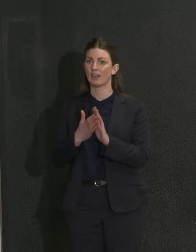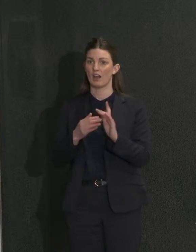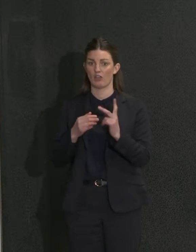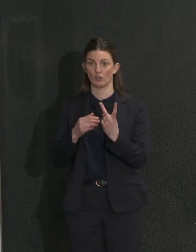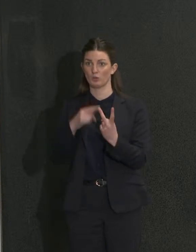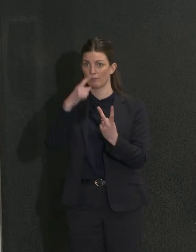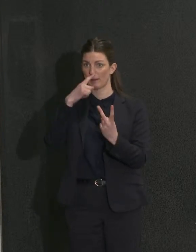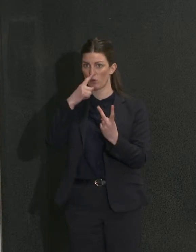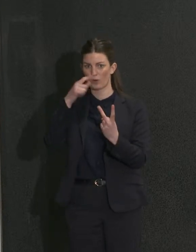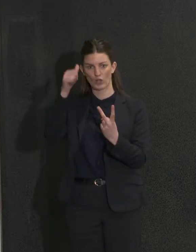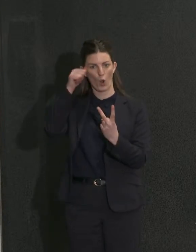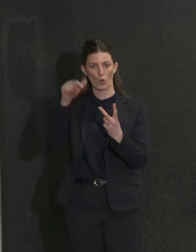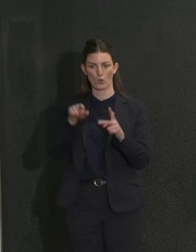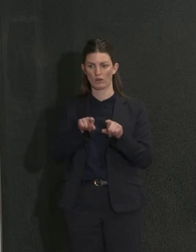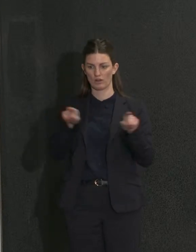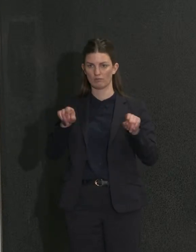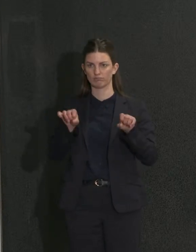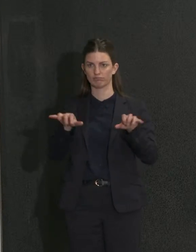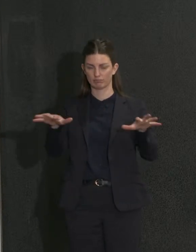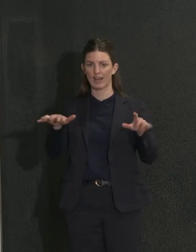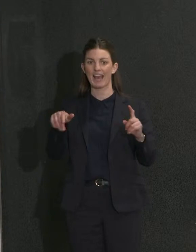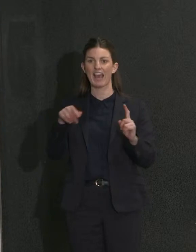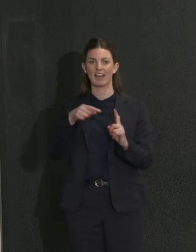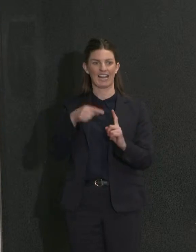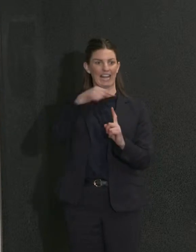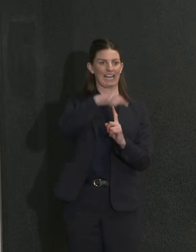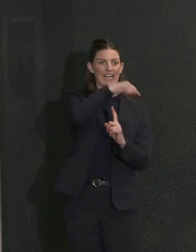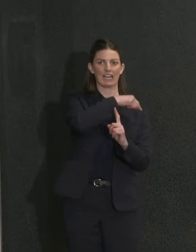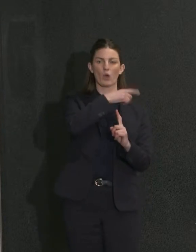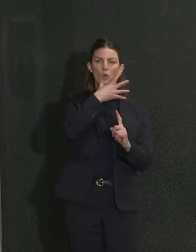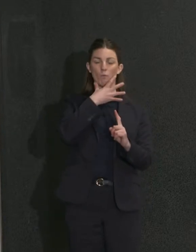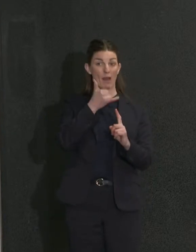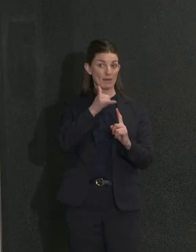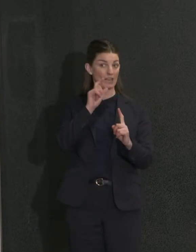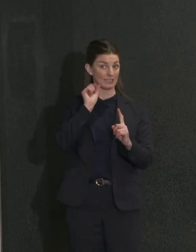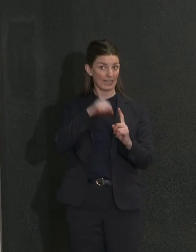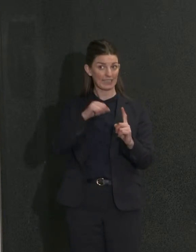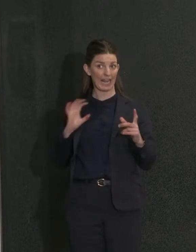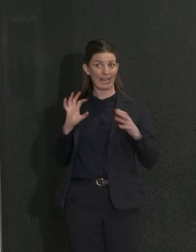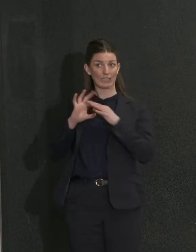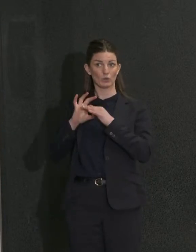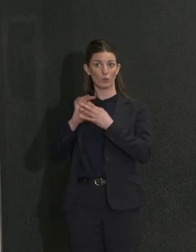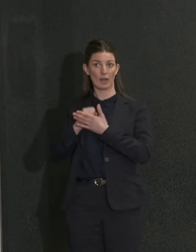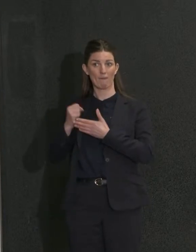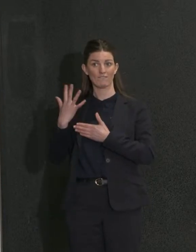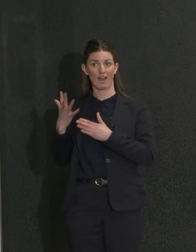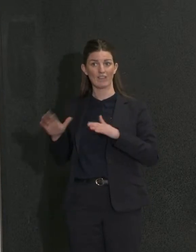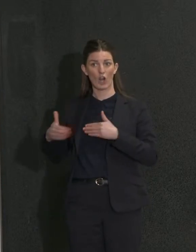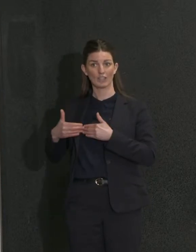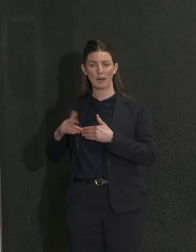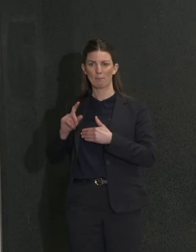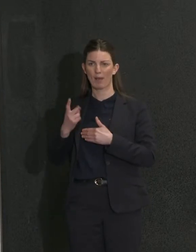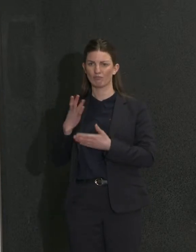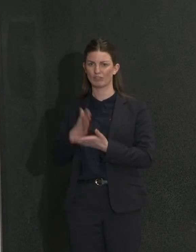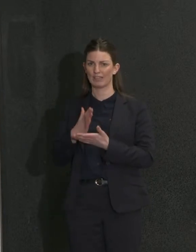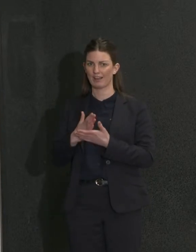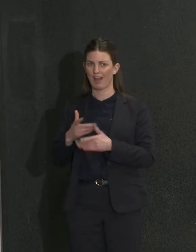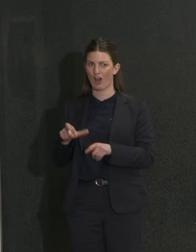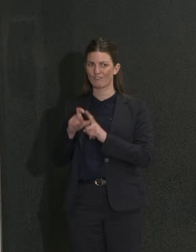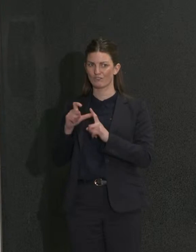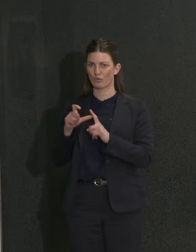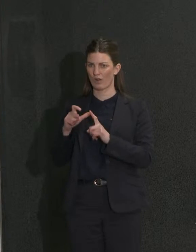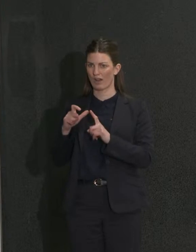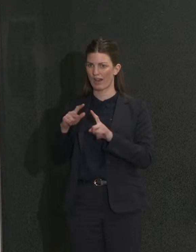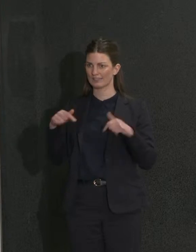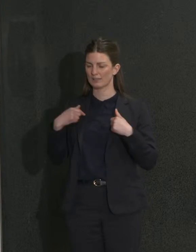hadn't at that point identified. So that's the work we're trying to do at this point in time. And I think it would have been very difficult for us to sit there. Bear in